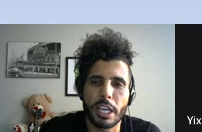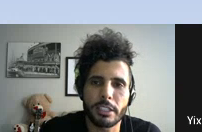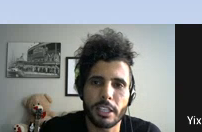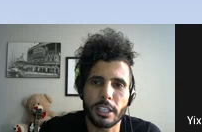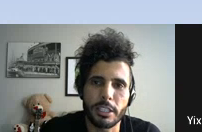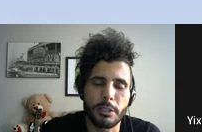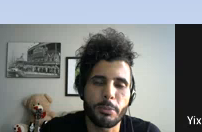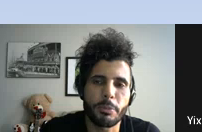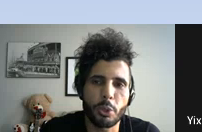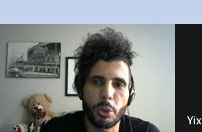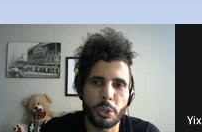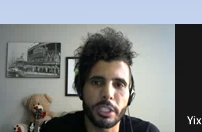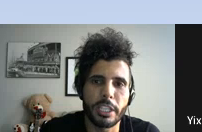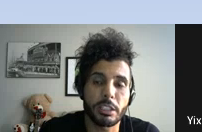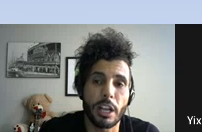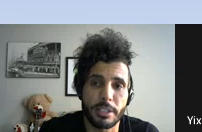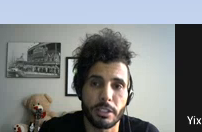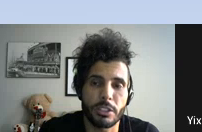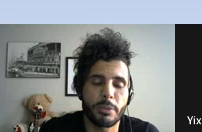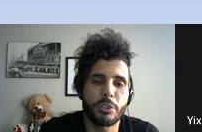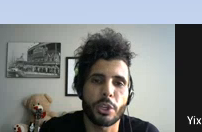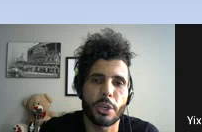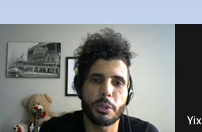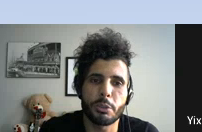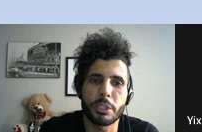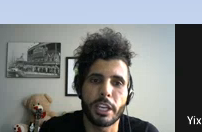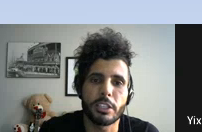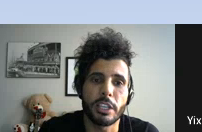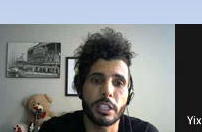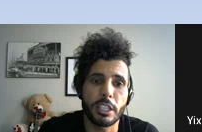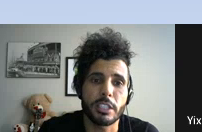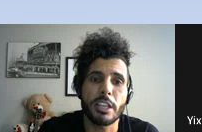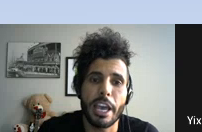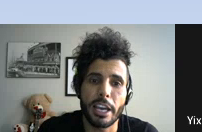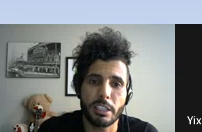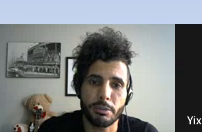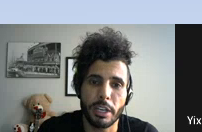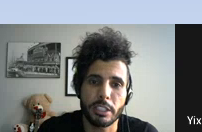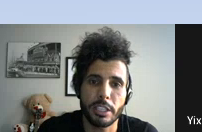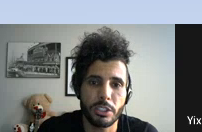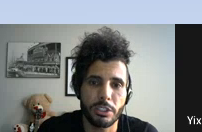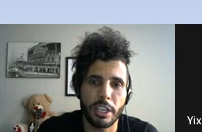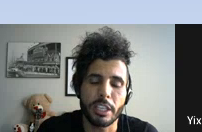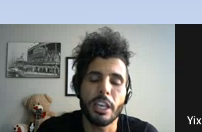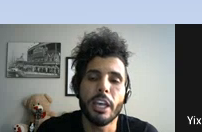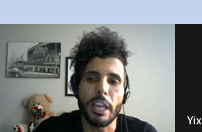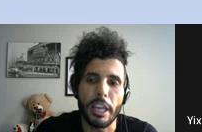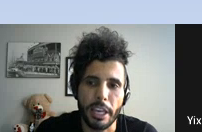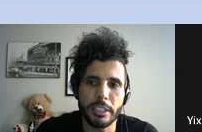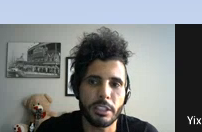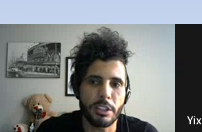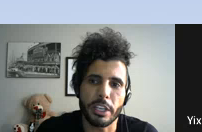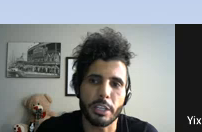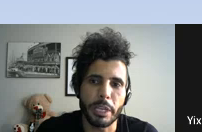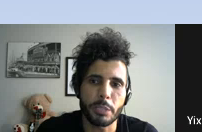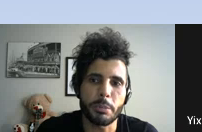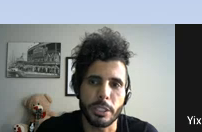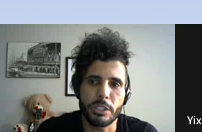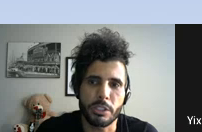get a coordinated clauses. So you would get the kids had a fight yesterday, and they made peace